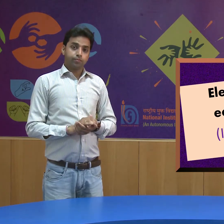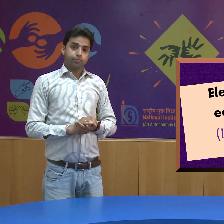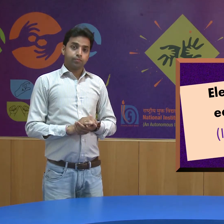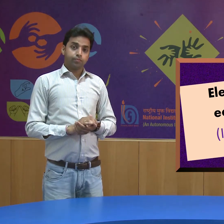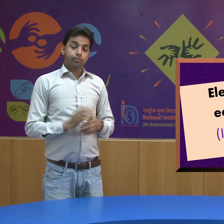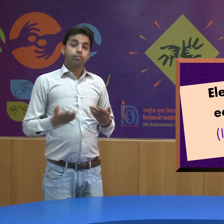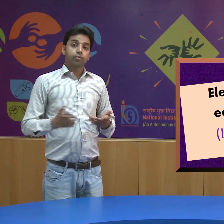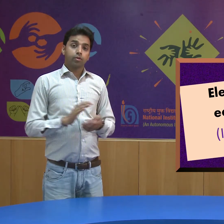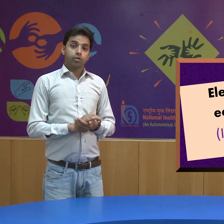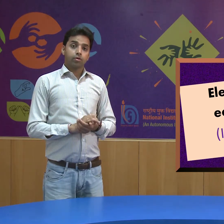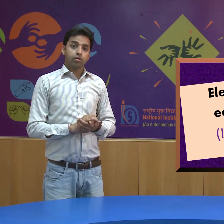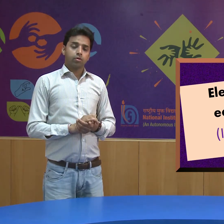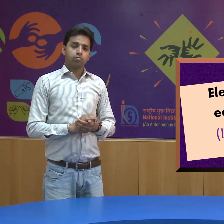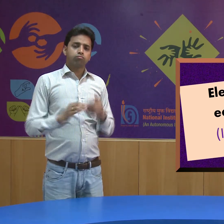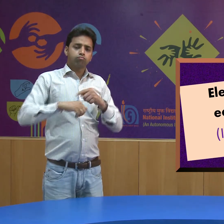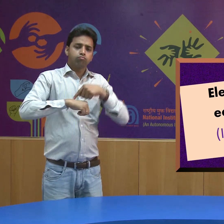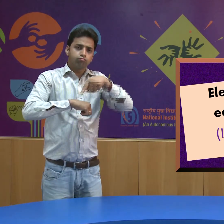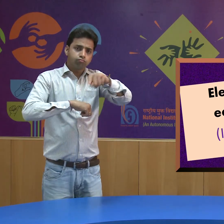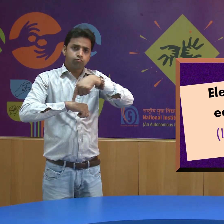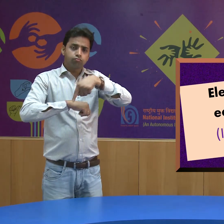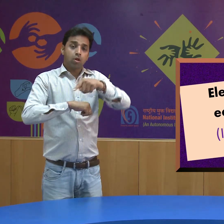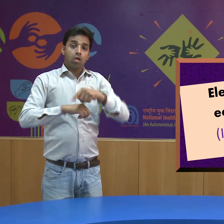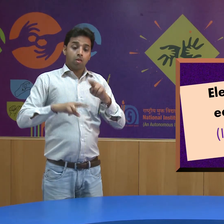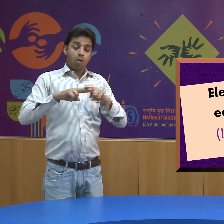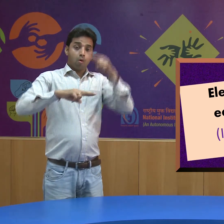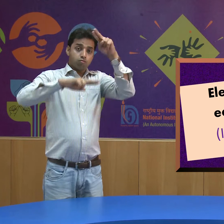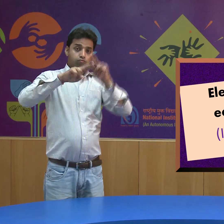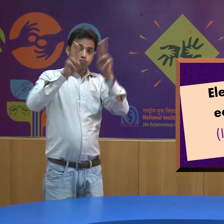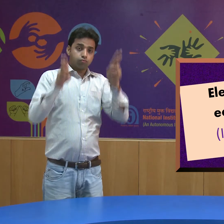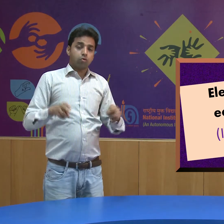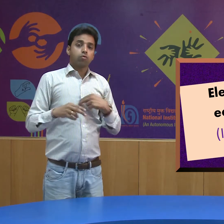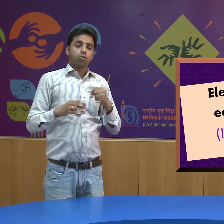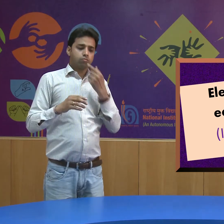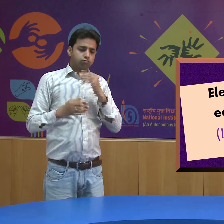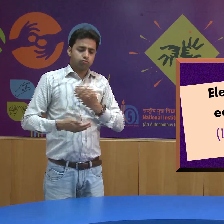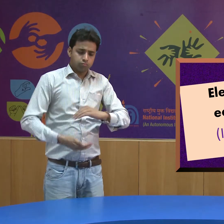as during this period the foundation of a child's personality is laid.